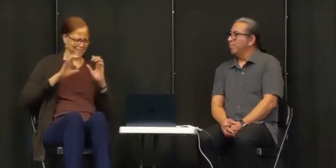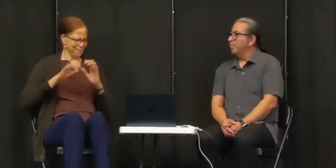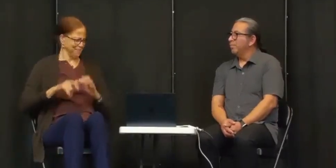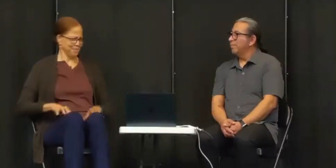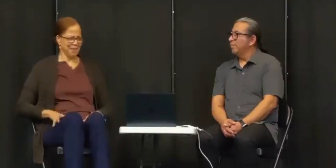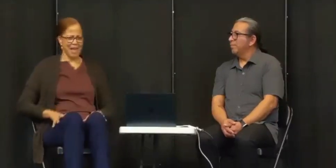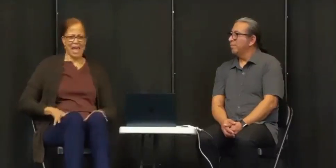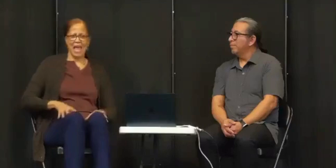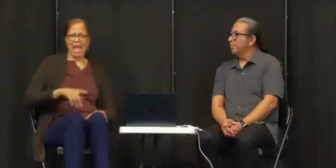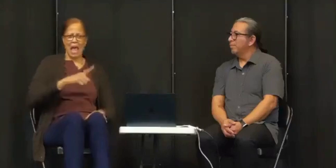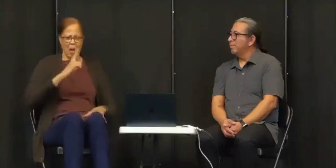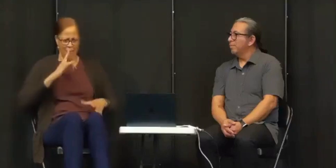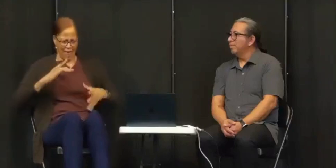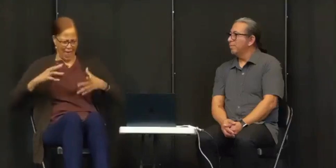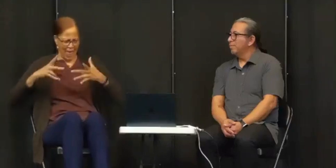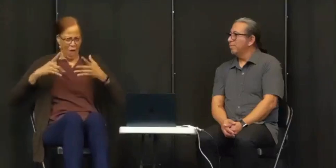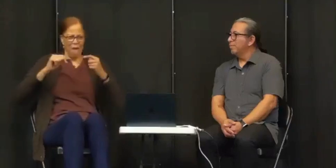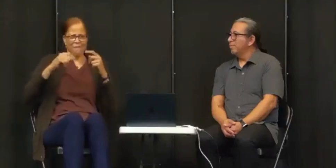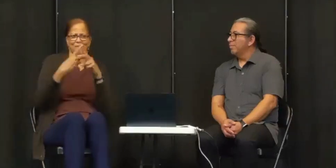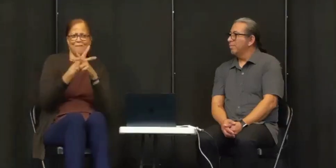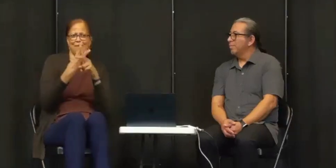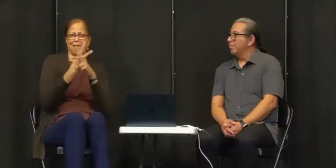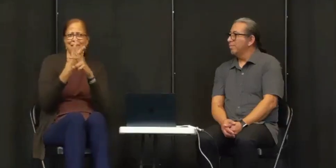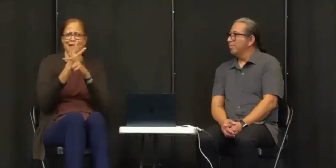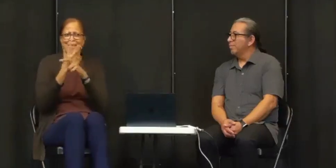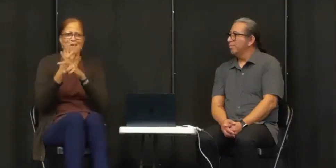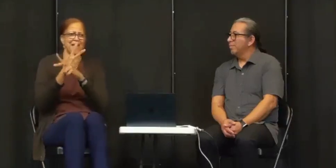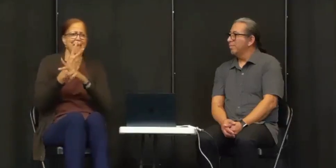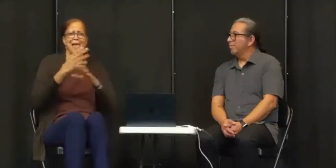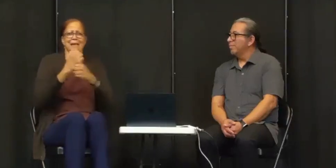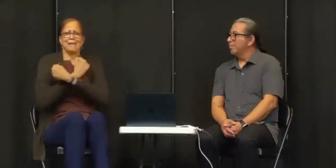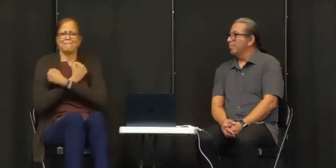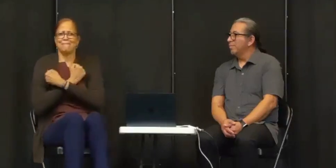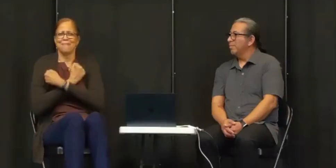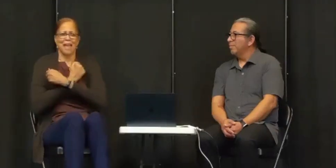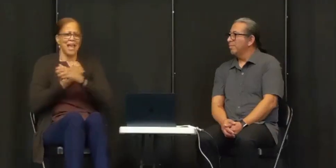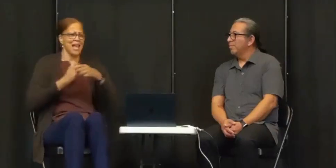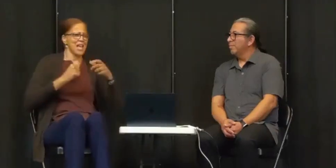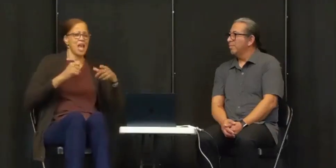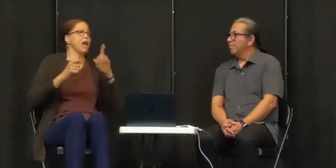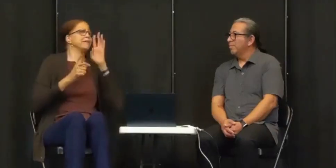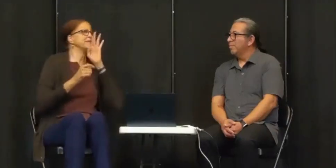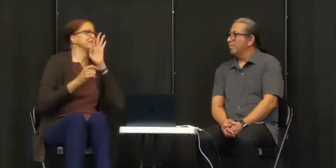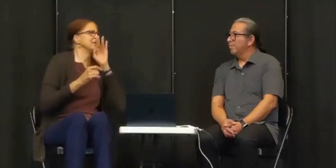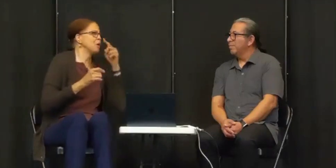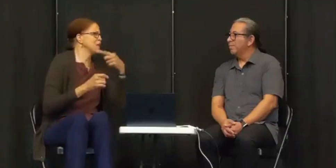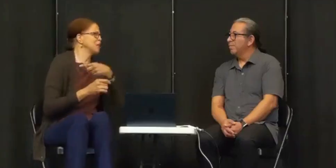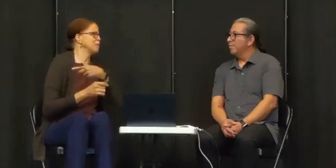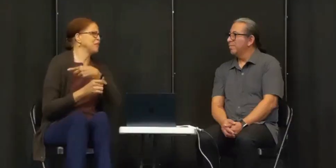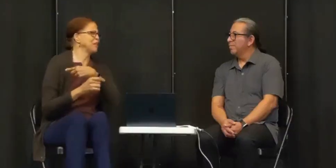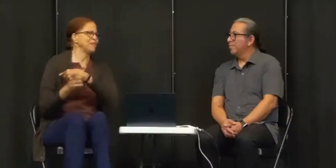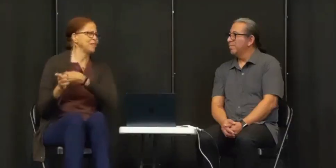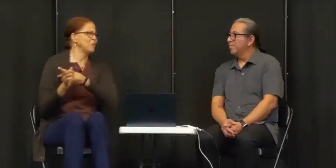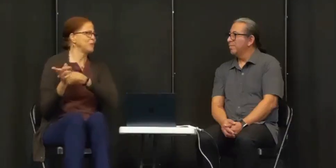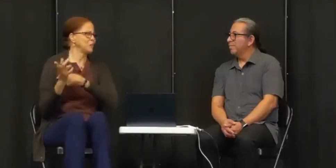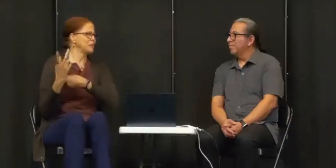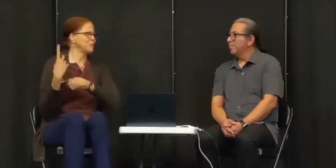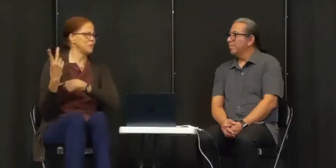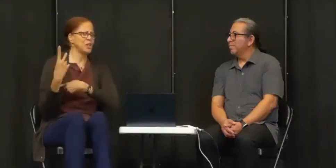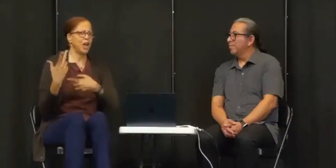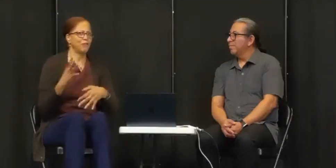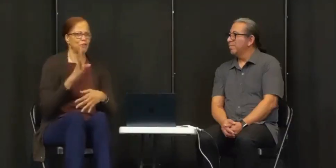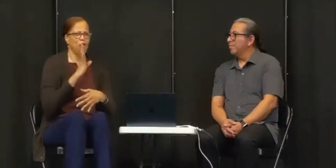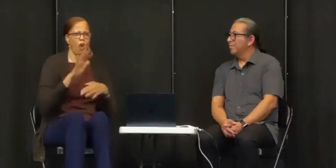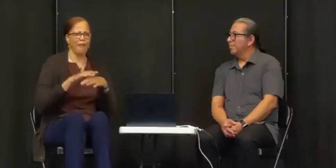connect throughout the year, and instead of just being like, oh, I'm not sure how to communicate, but, you know, hey, come here, let's figure it out together.